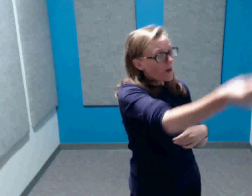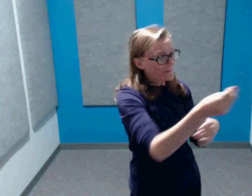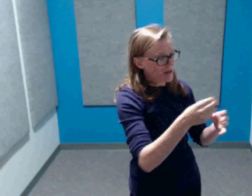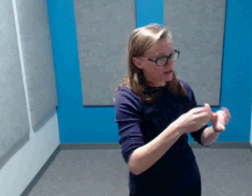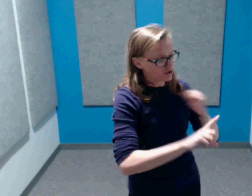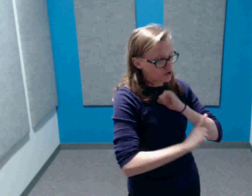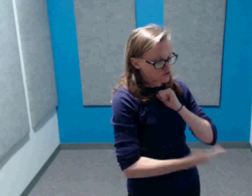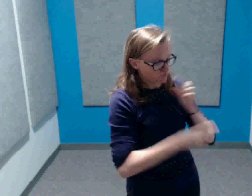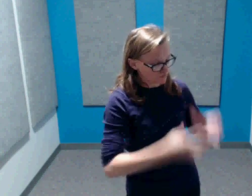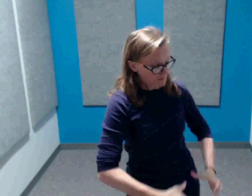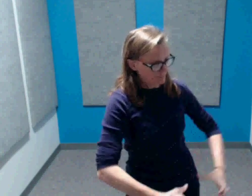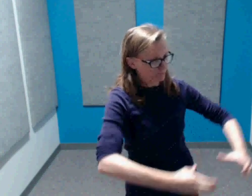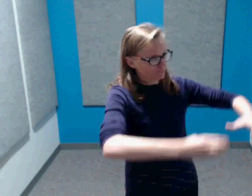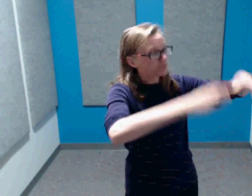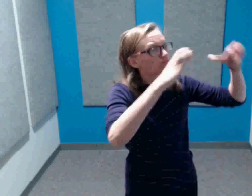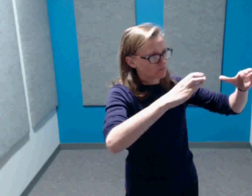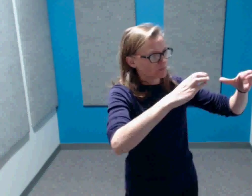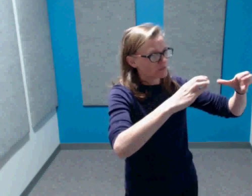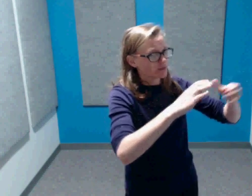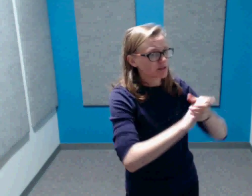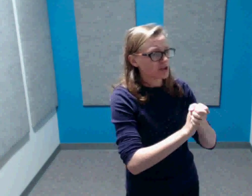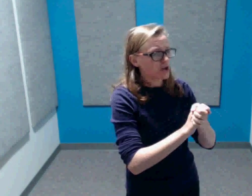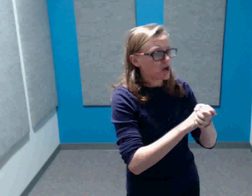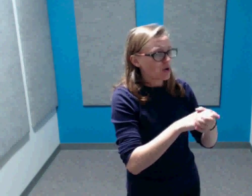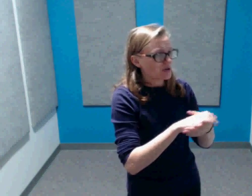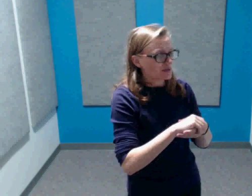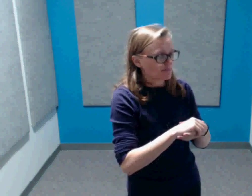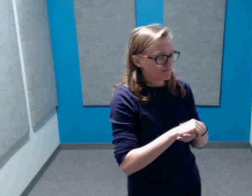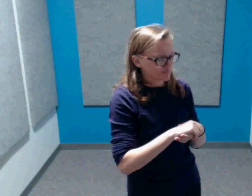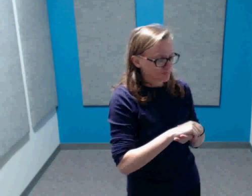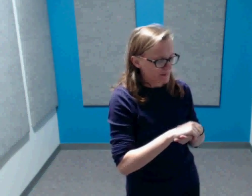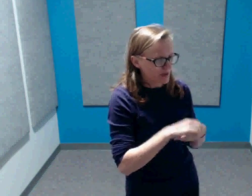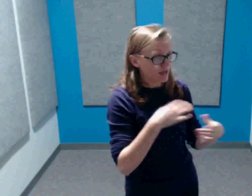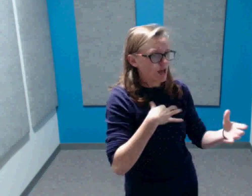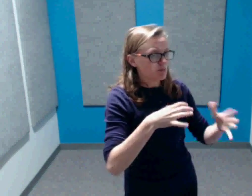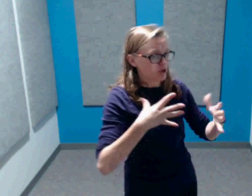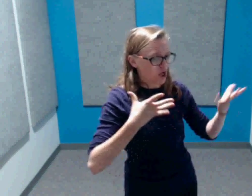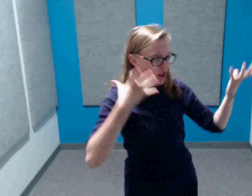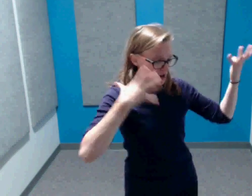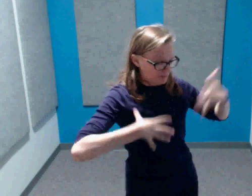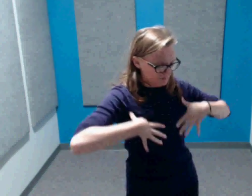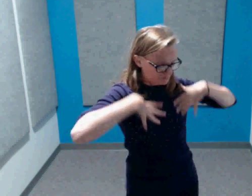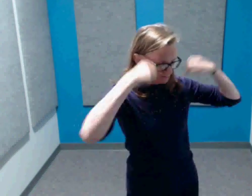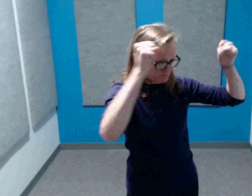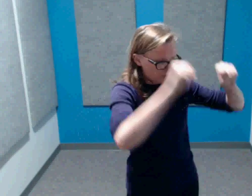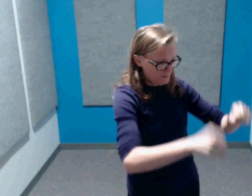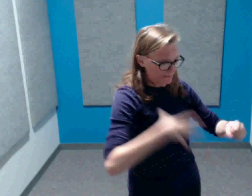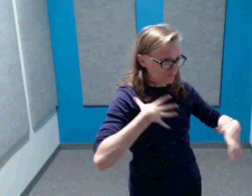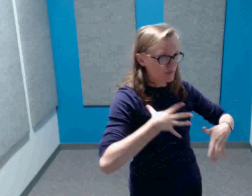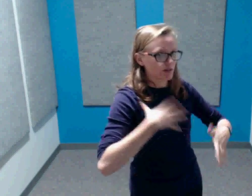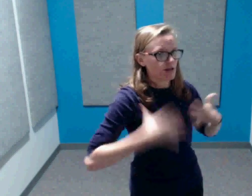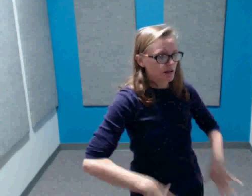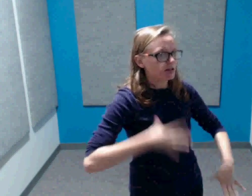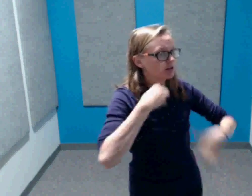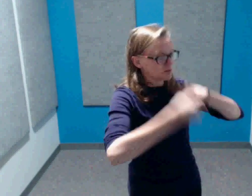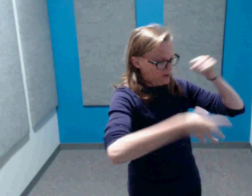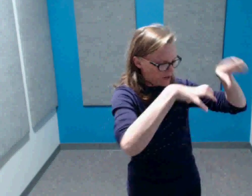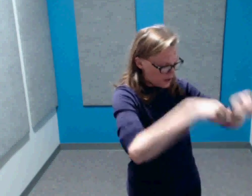That was in the country. We had a trash barrel where we burned our own trash. She said, I want you to pull all your clothes off, put them in the trash barrel, put some of that newspaper around it that we burn the trash